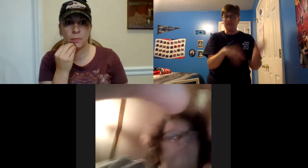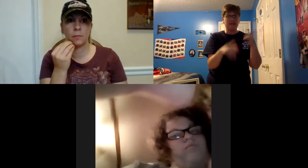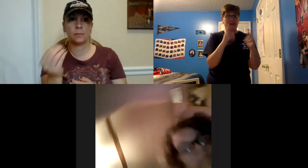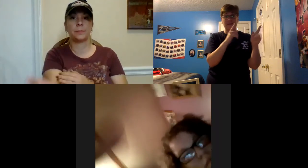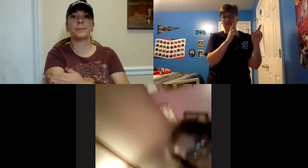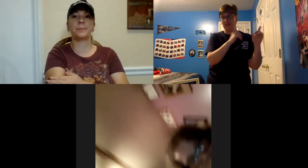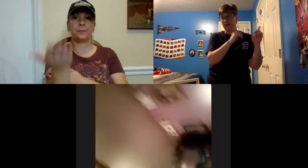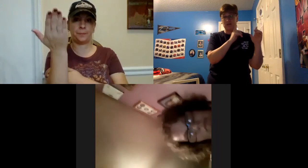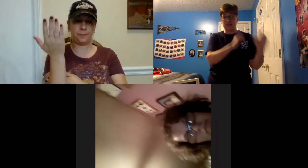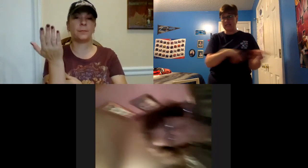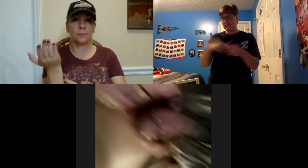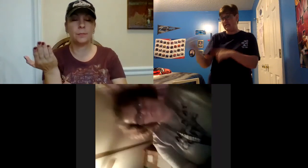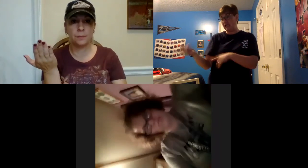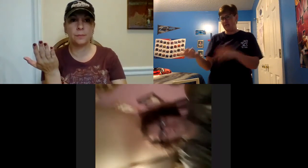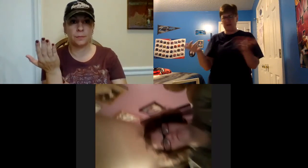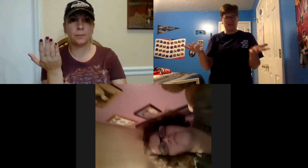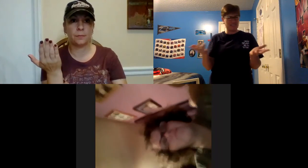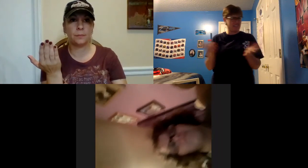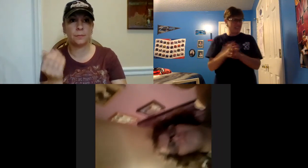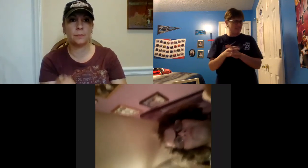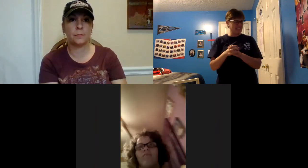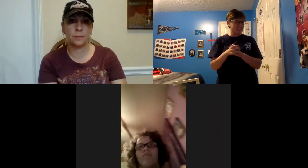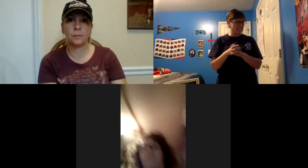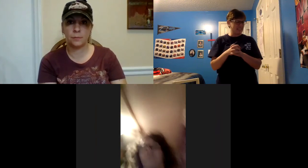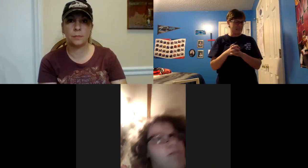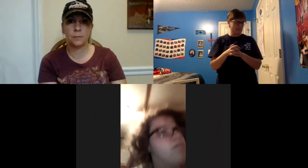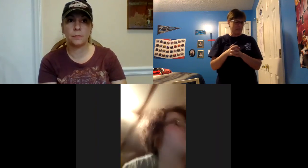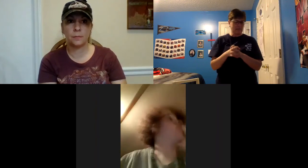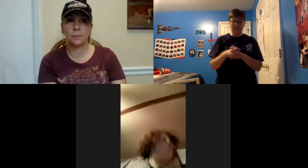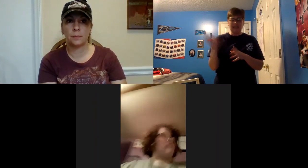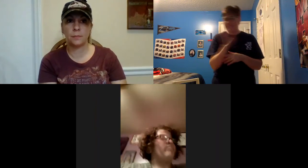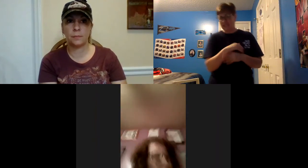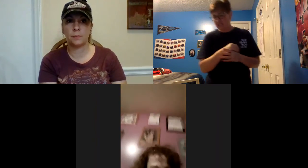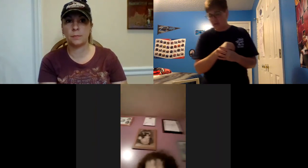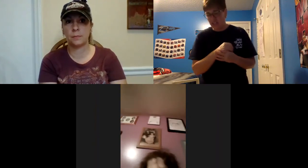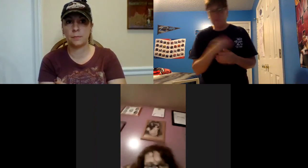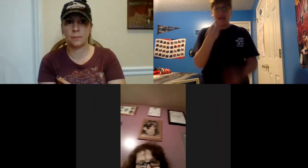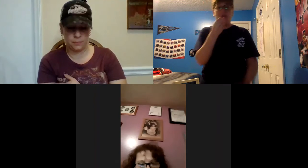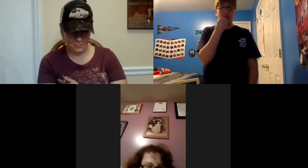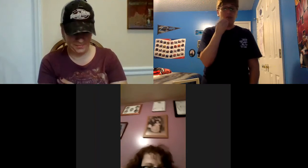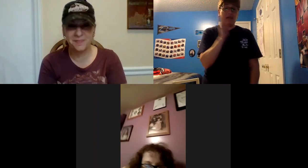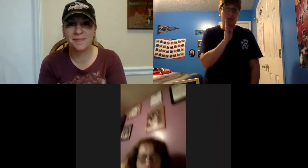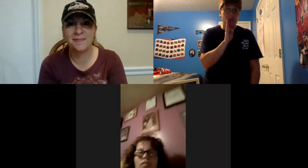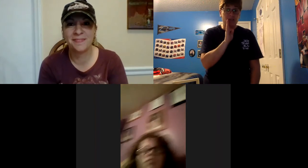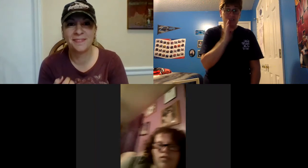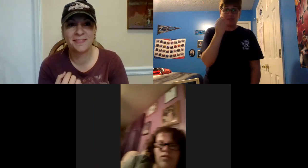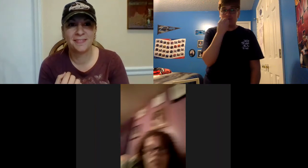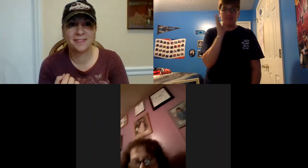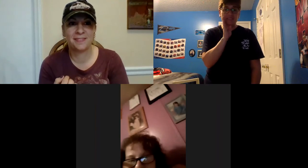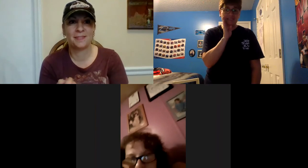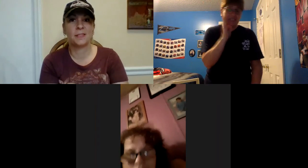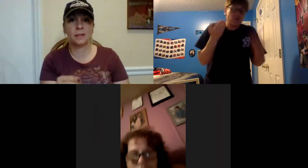along with it. And they're going to understand that's eat and breakfast together. That's kind of strange to me. I would do my eat